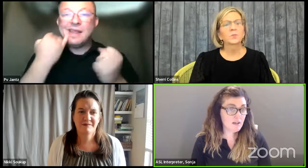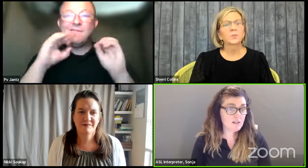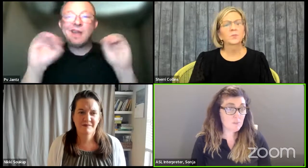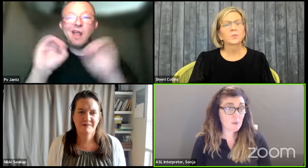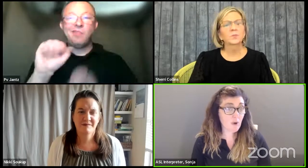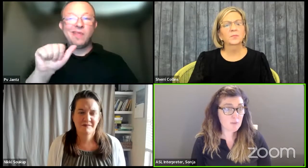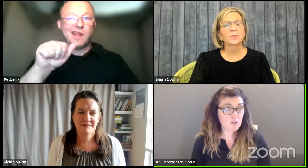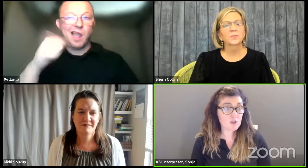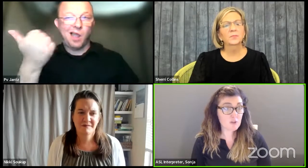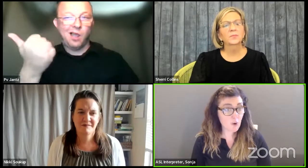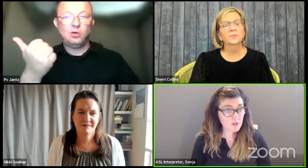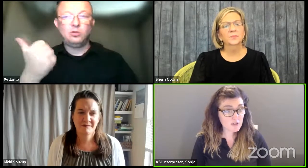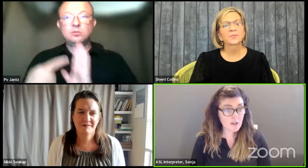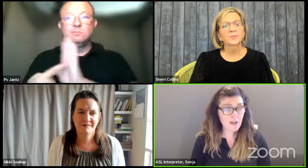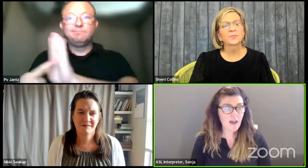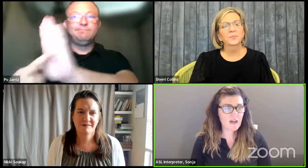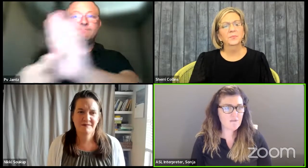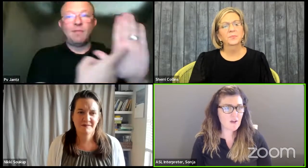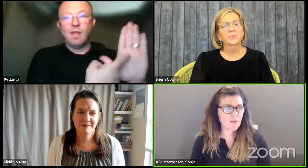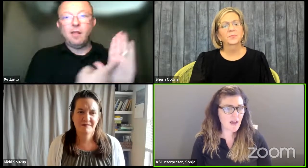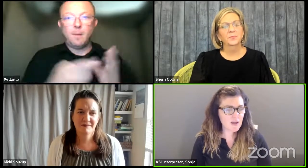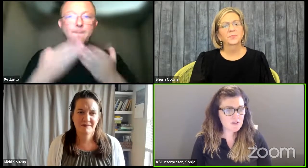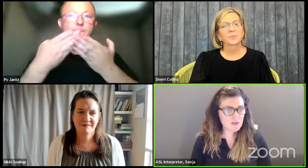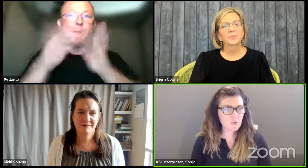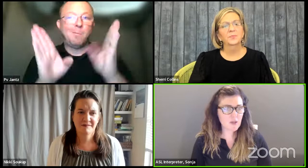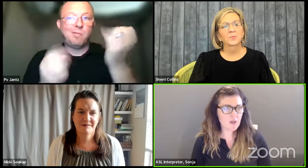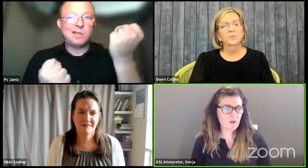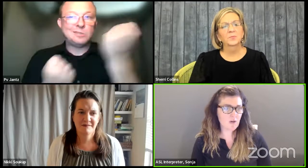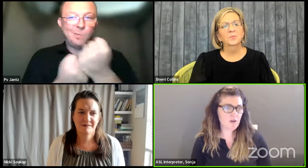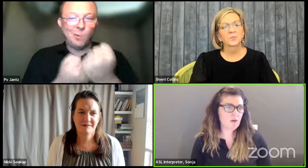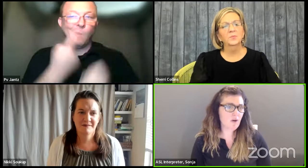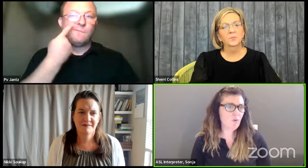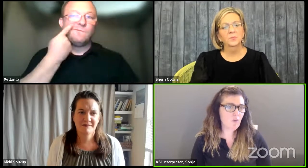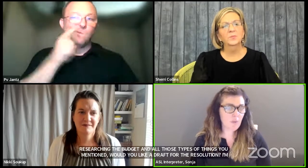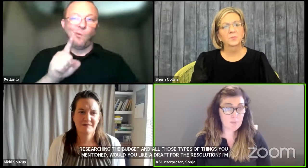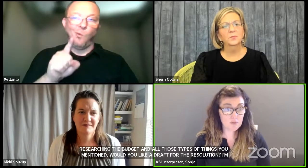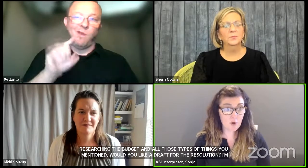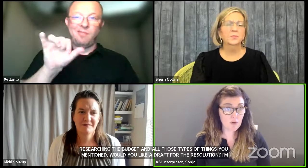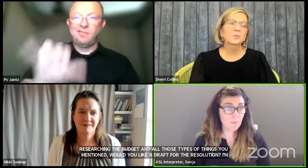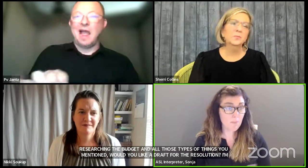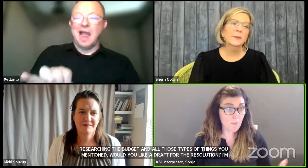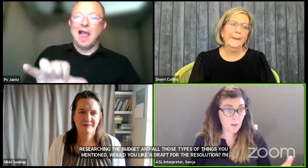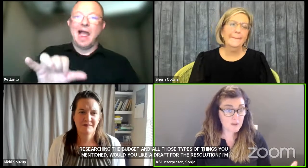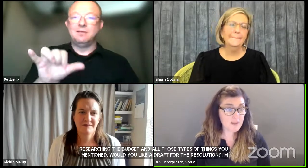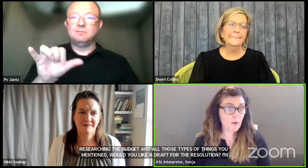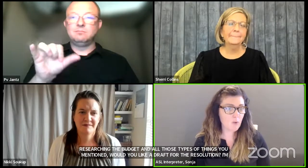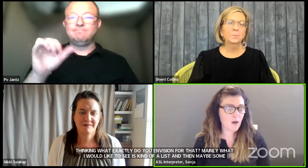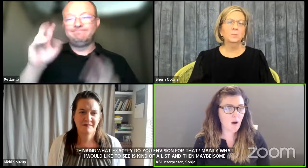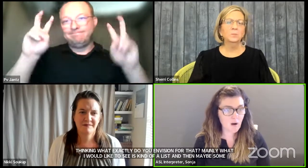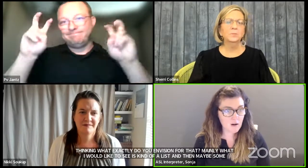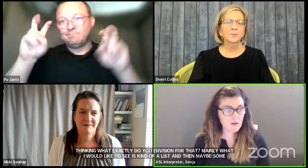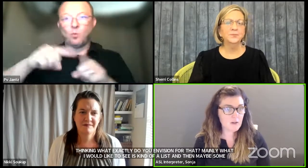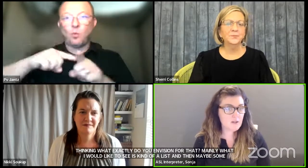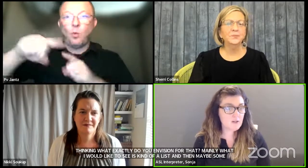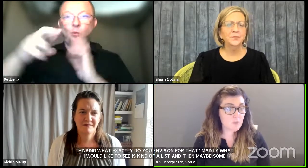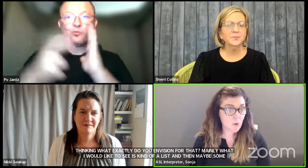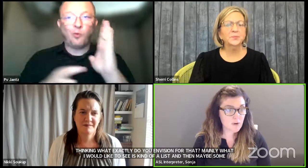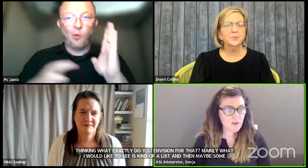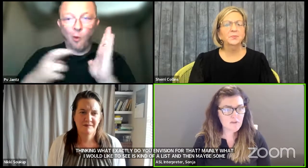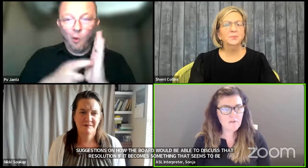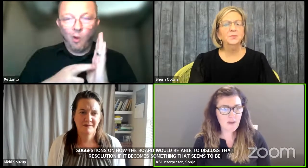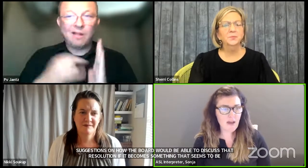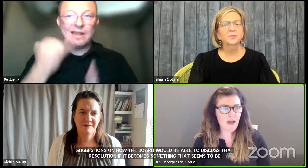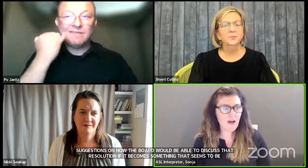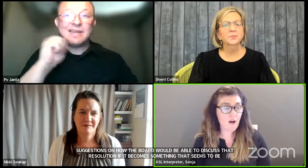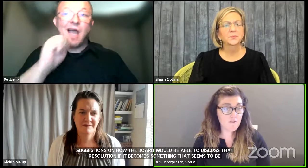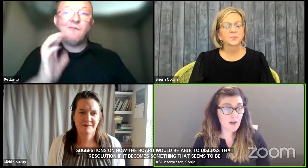be something we're able to support. And if nothing else, we could show the public that we are